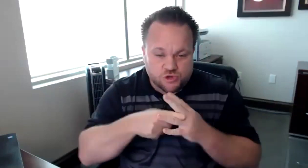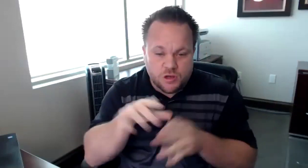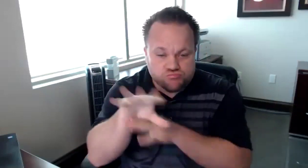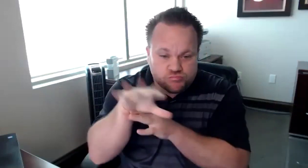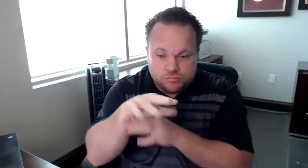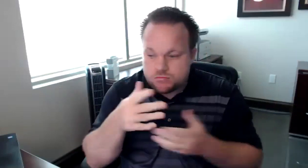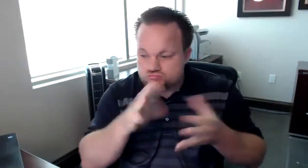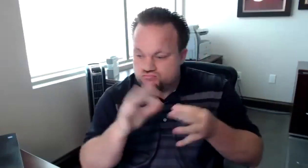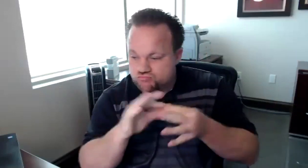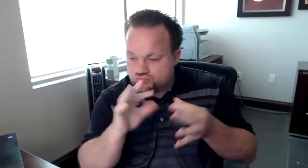way we can spotlight you.